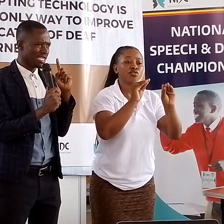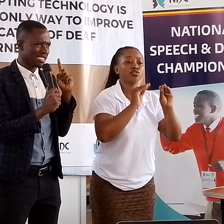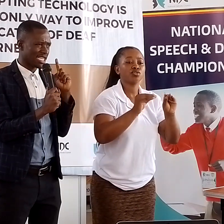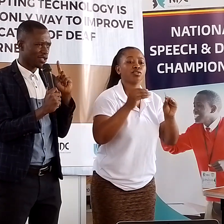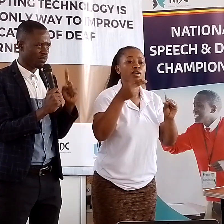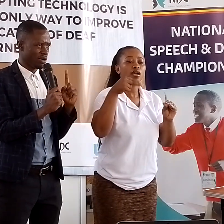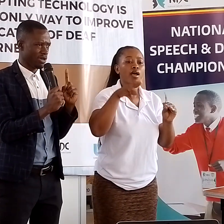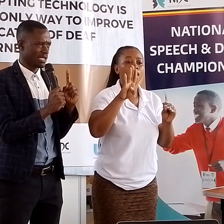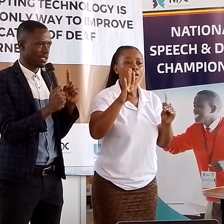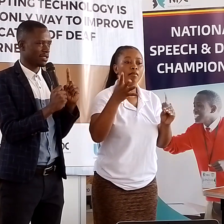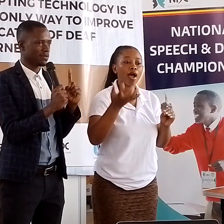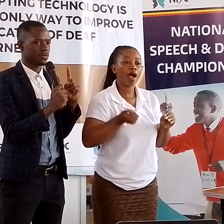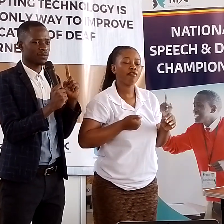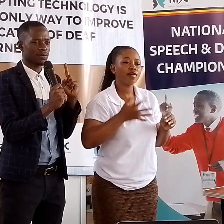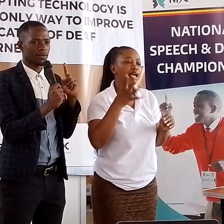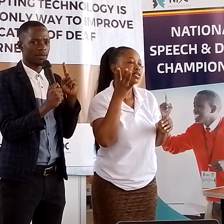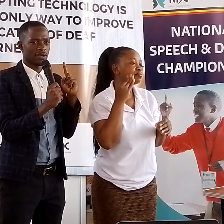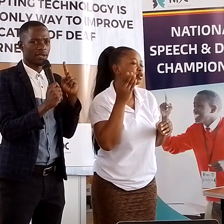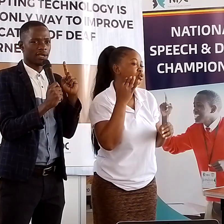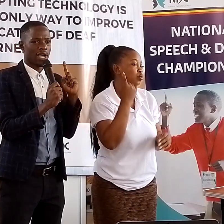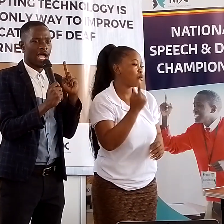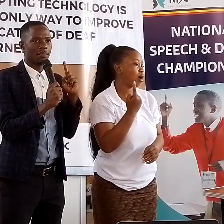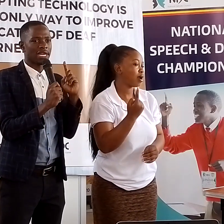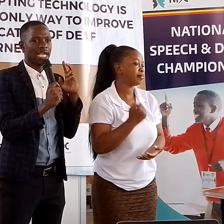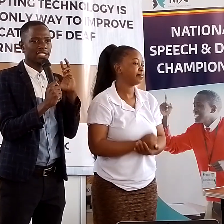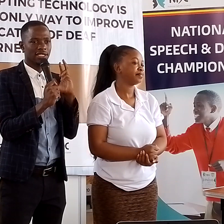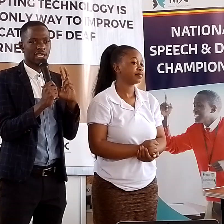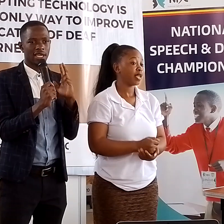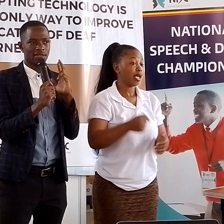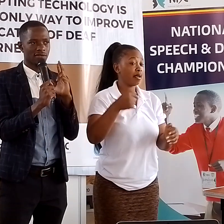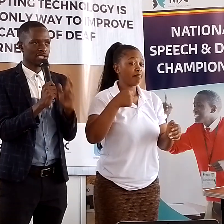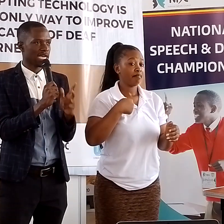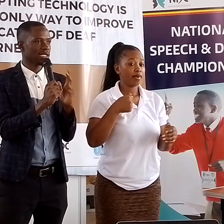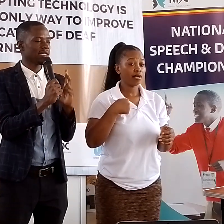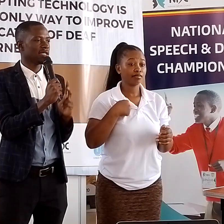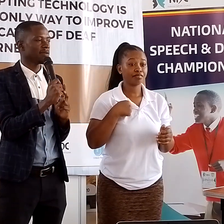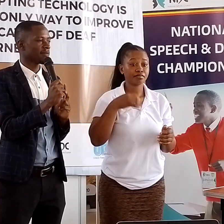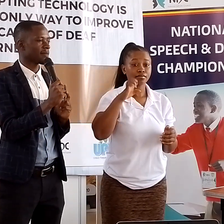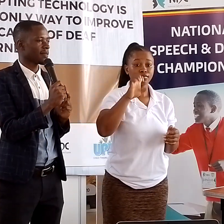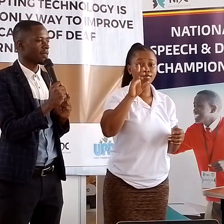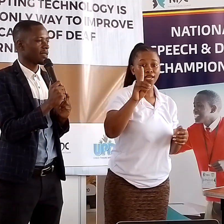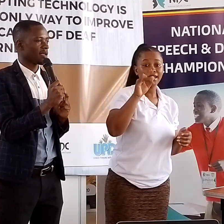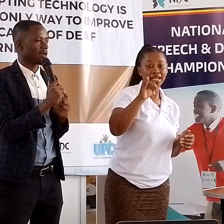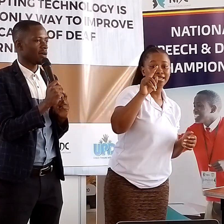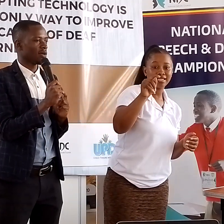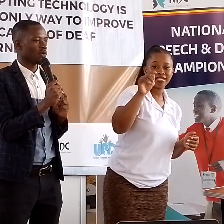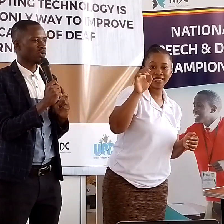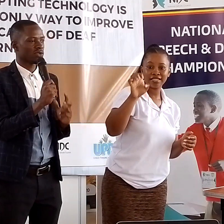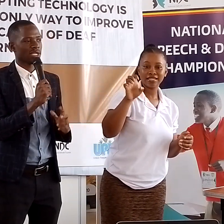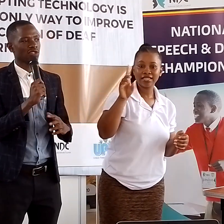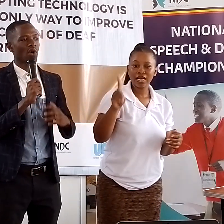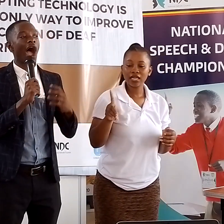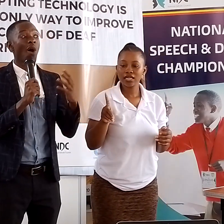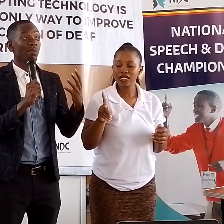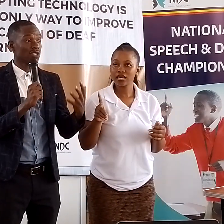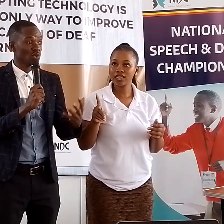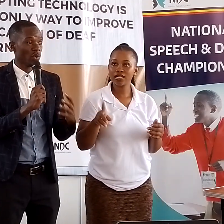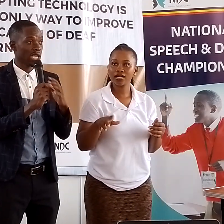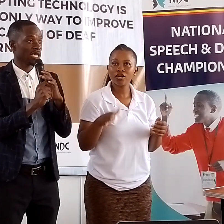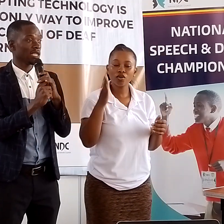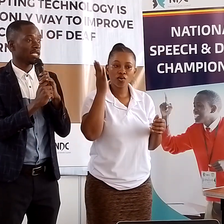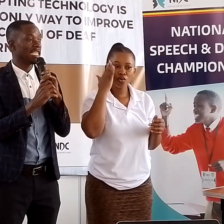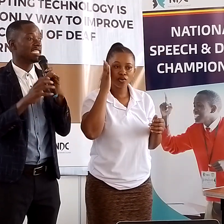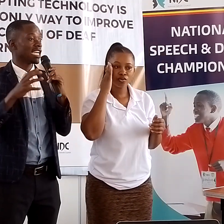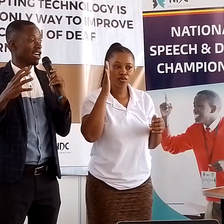had one this experience. I am an edtech enthusiast who looks at, you know, how best